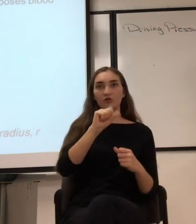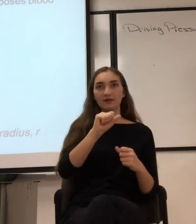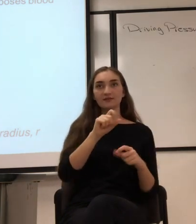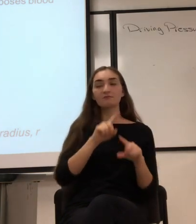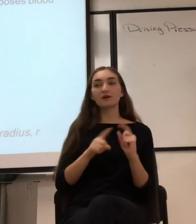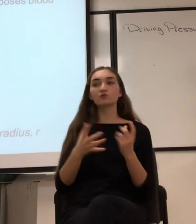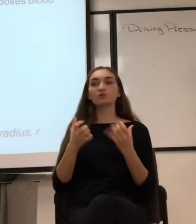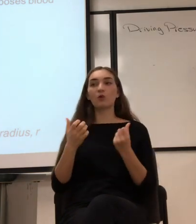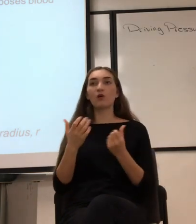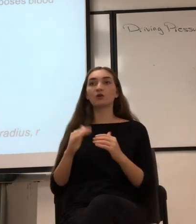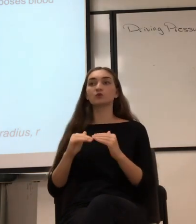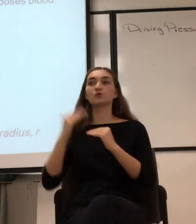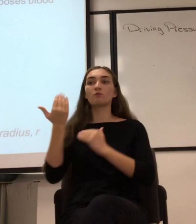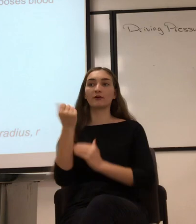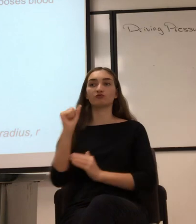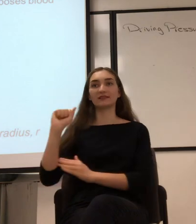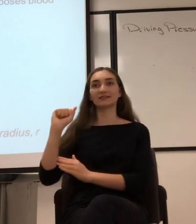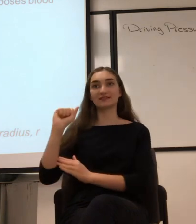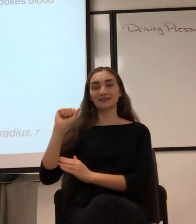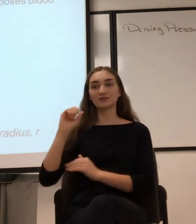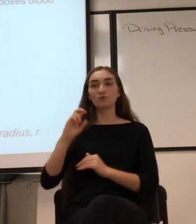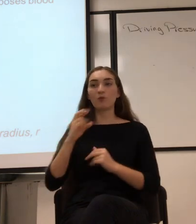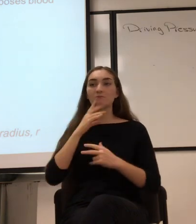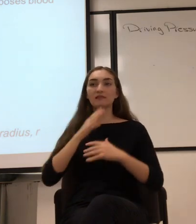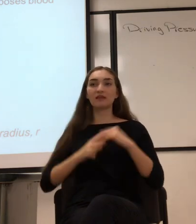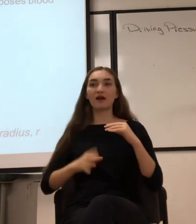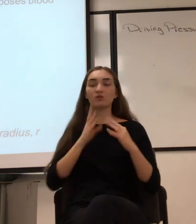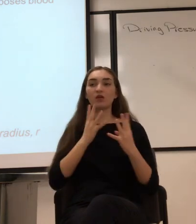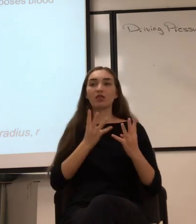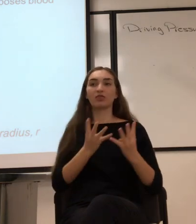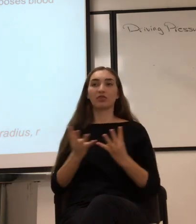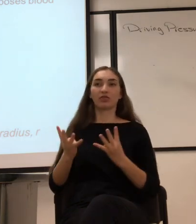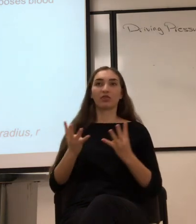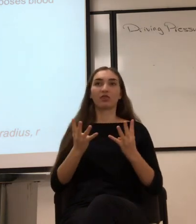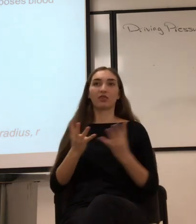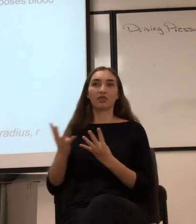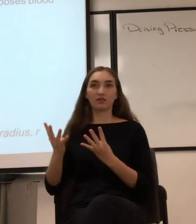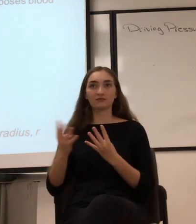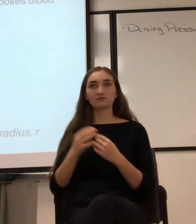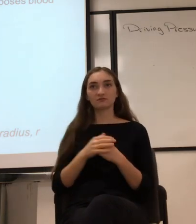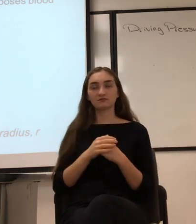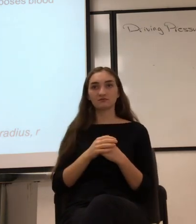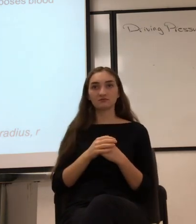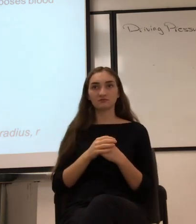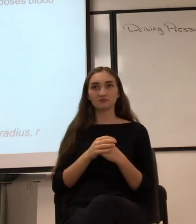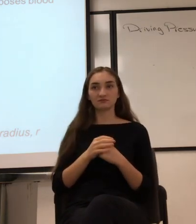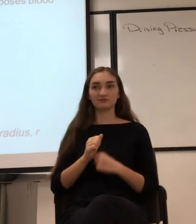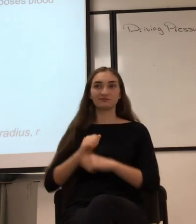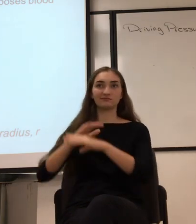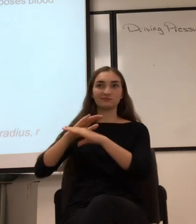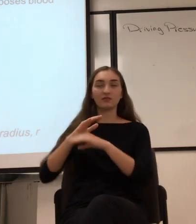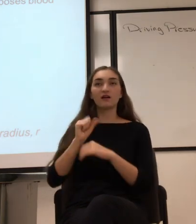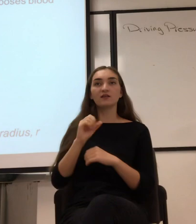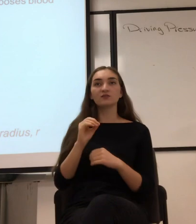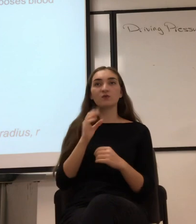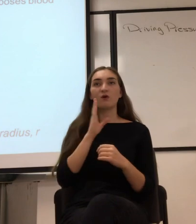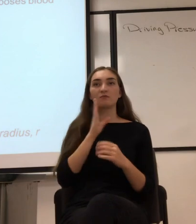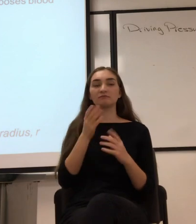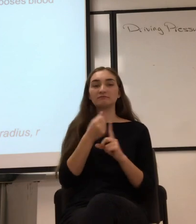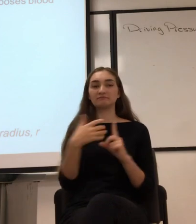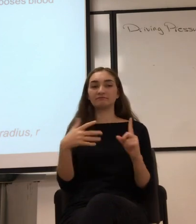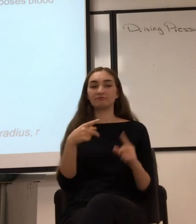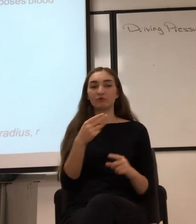flow. Okay, so it's this delicate balance. I'm just gonna go through the determinants of peripheral